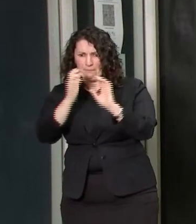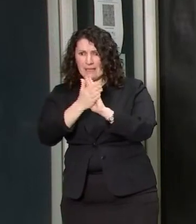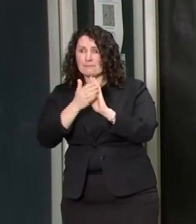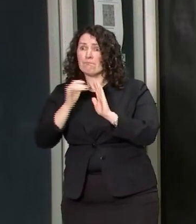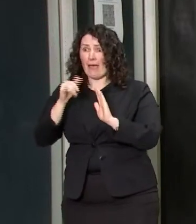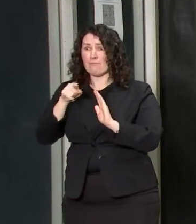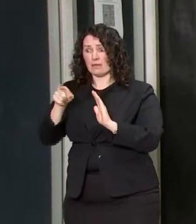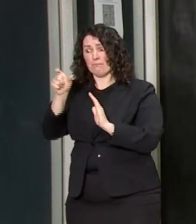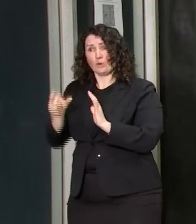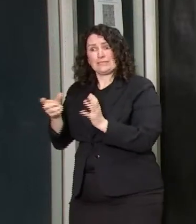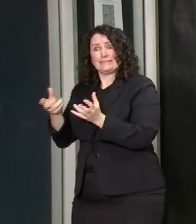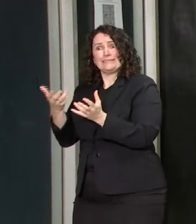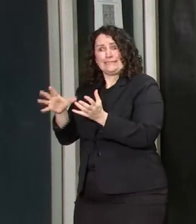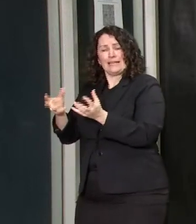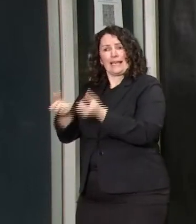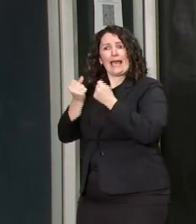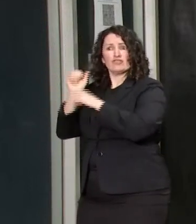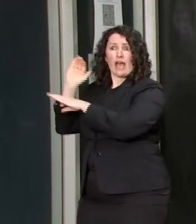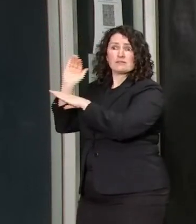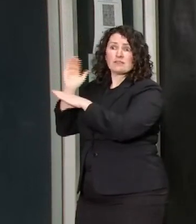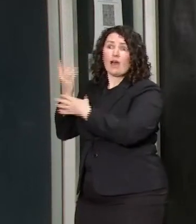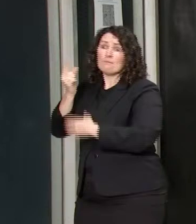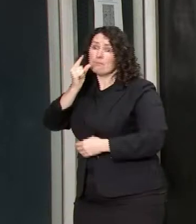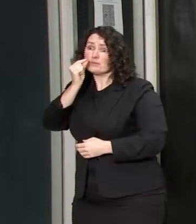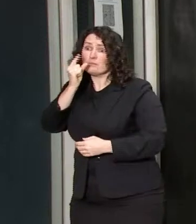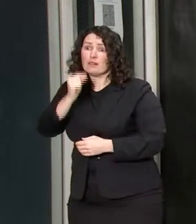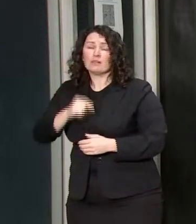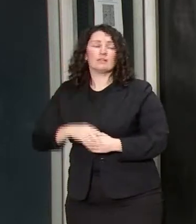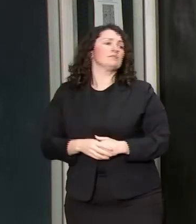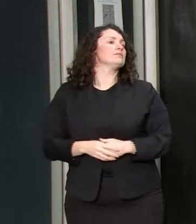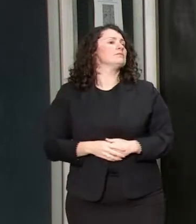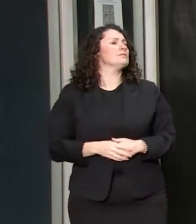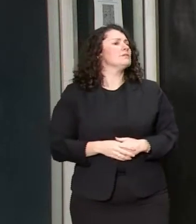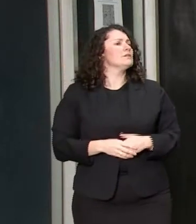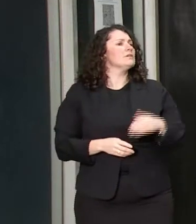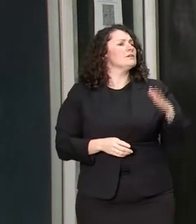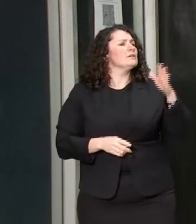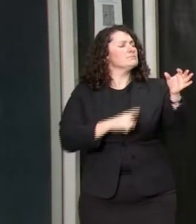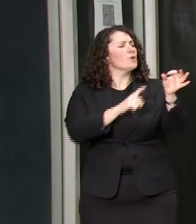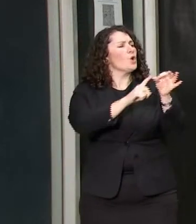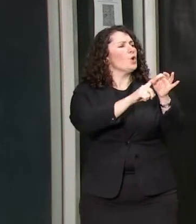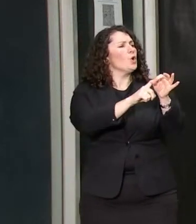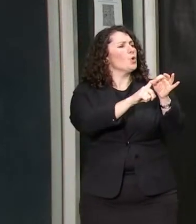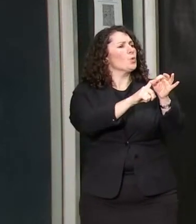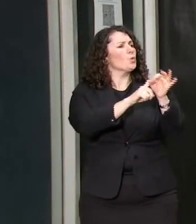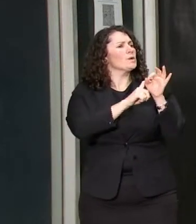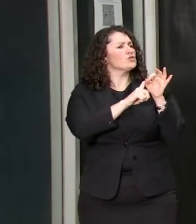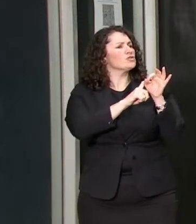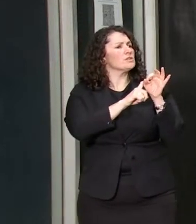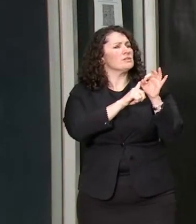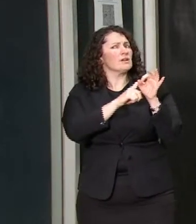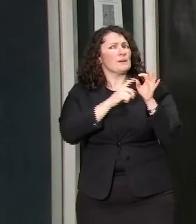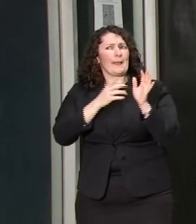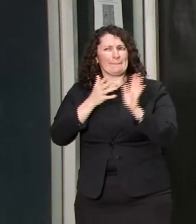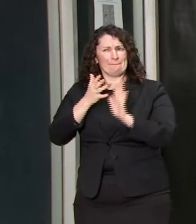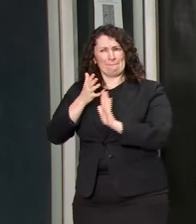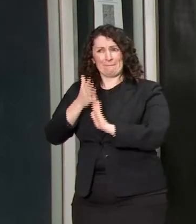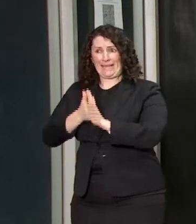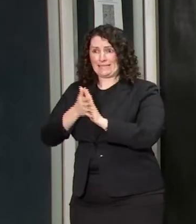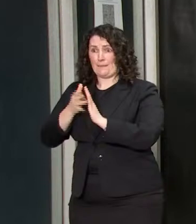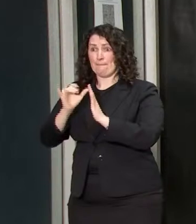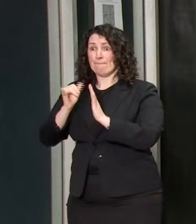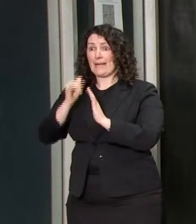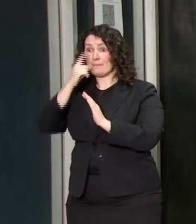of those outdoor transmission risks. So what you're saying today, though, Professor, what you're saying today doesn't give much hope to businesses, particularly small